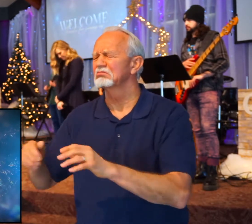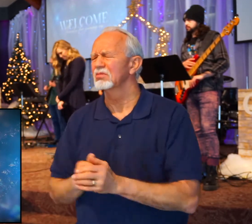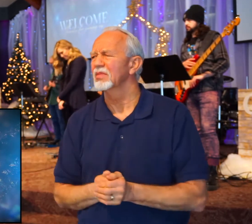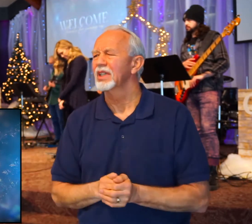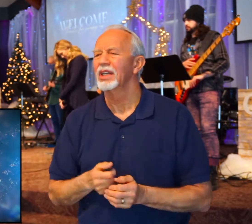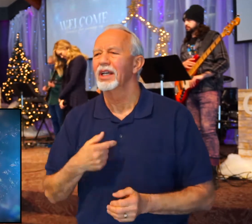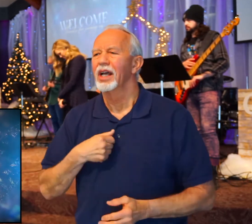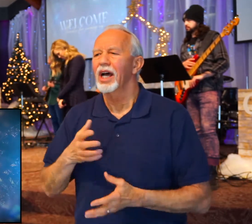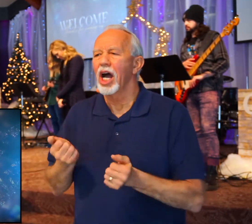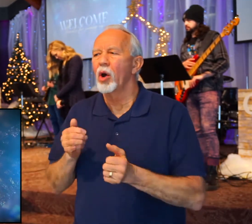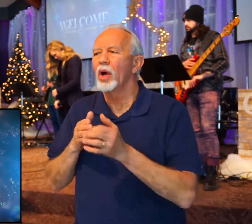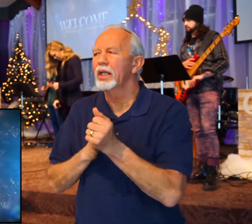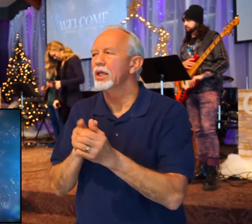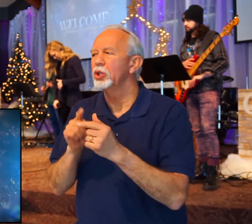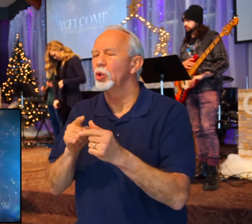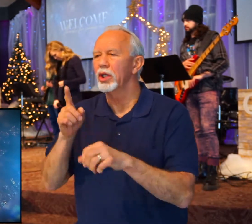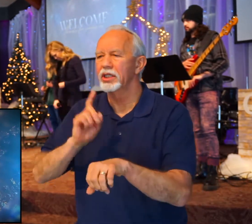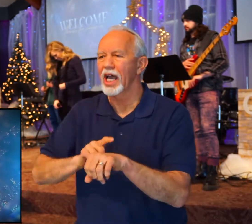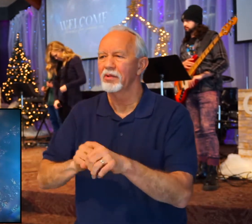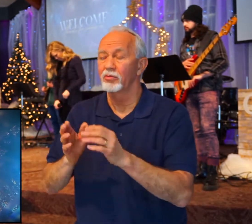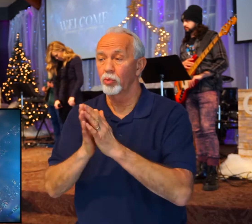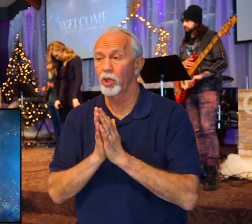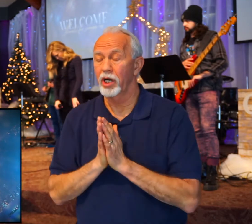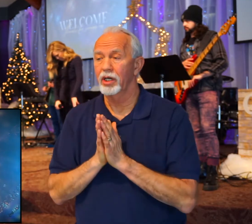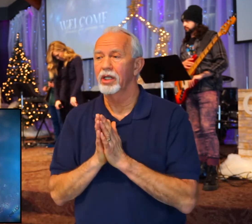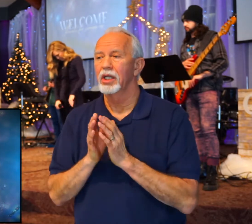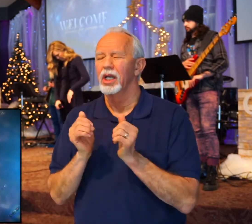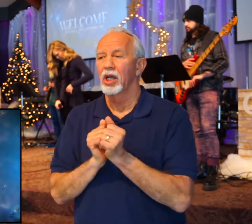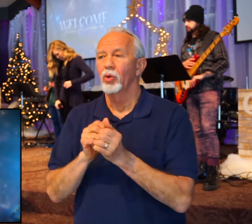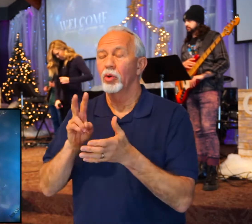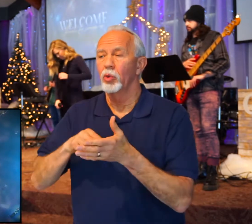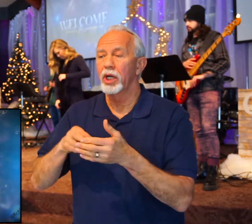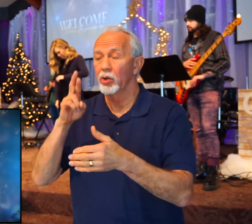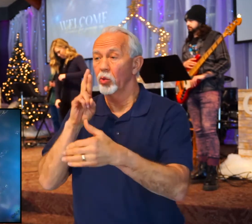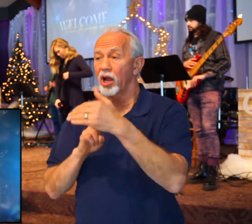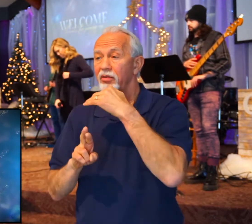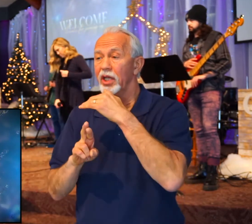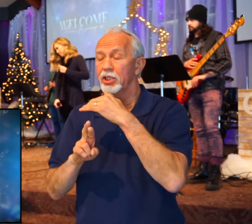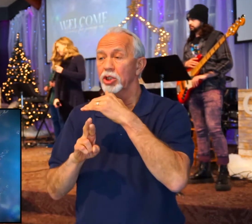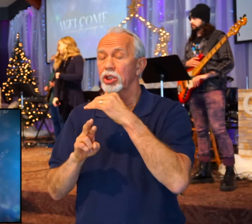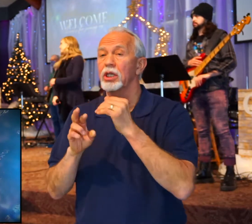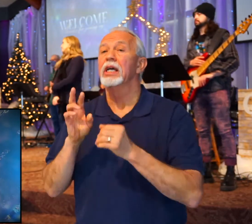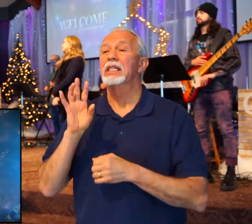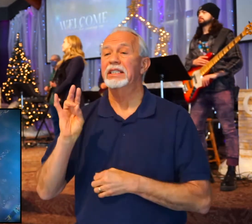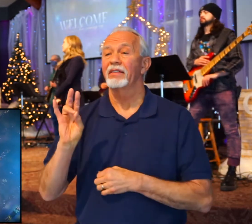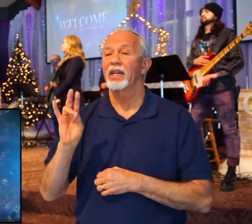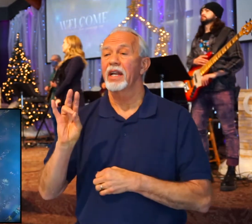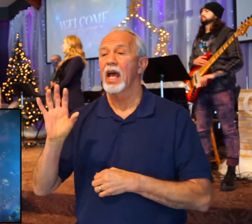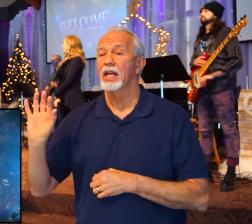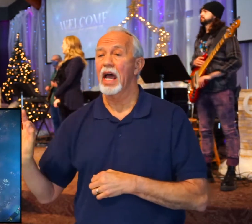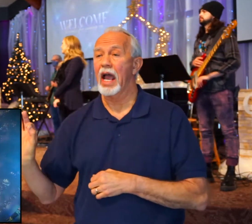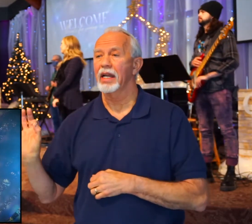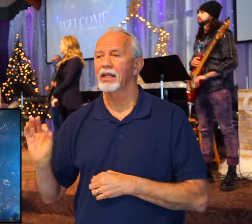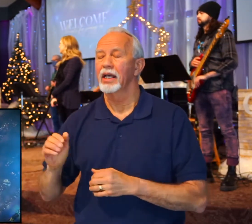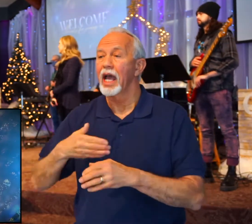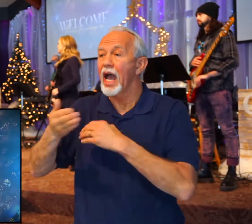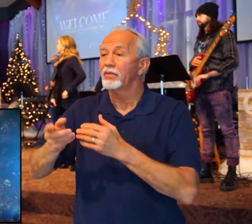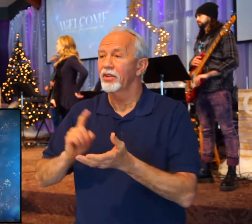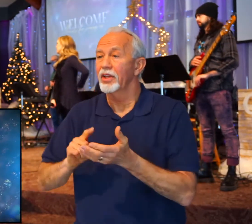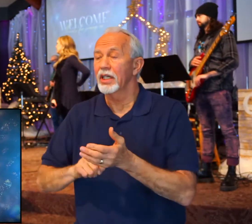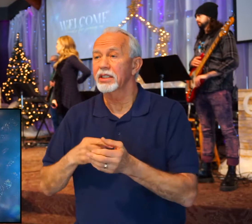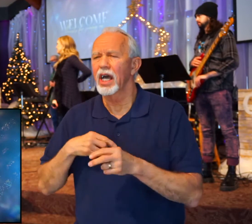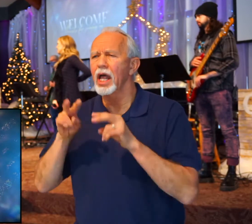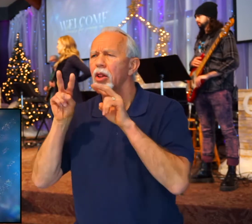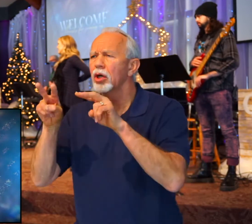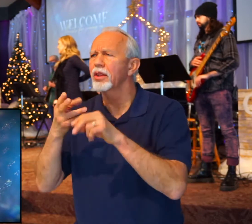want to lead into a time of prayer with reading Revelation 7, 9. It says, "After this I looked,